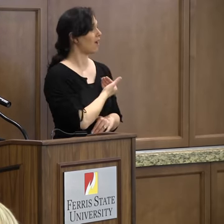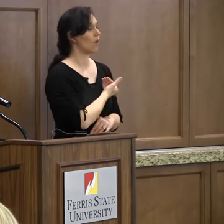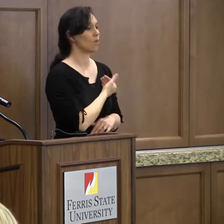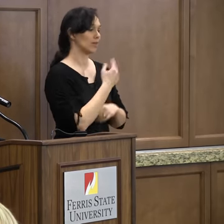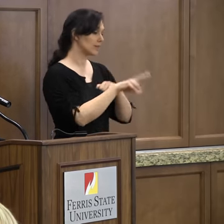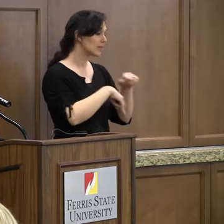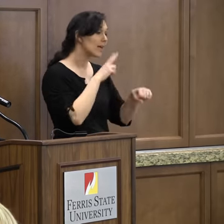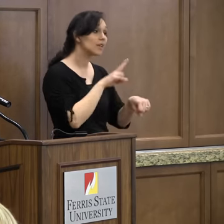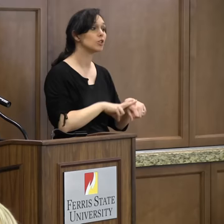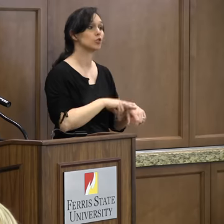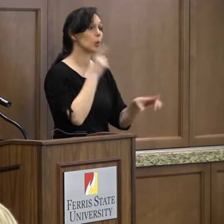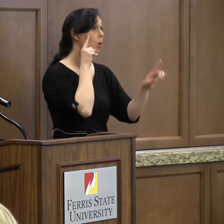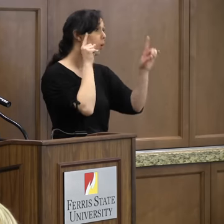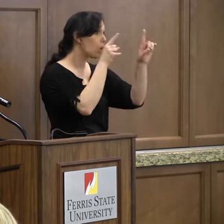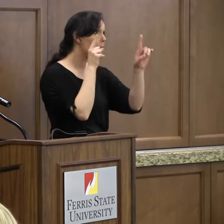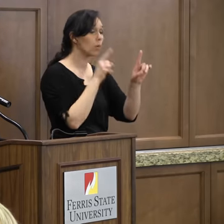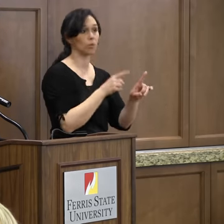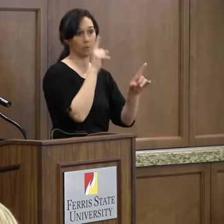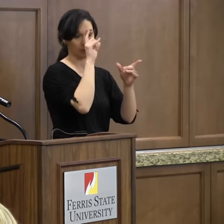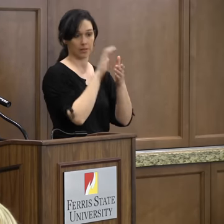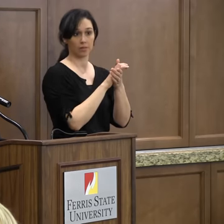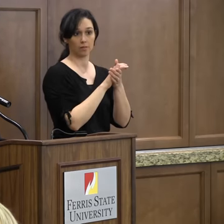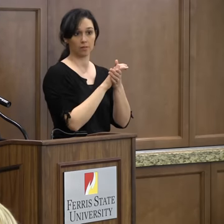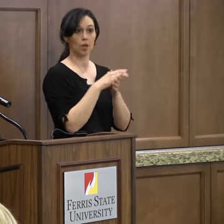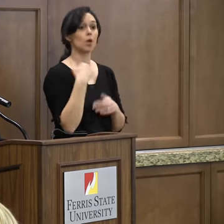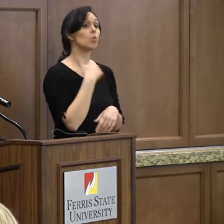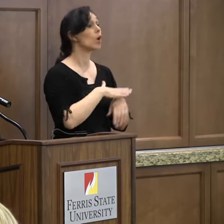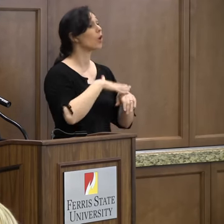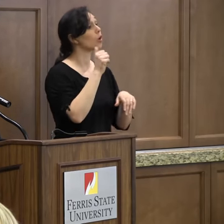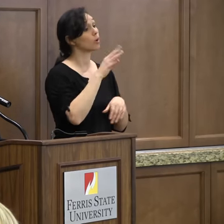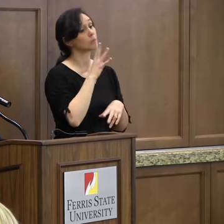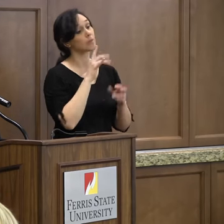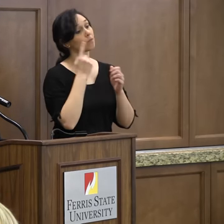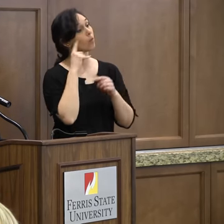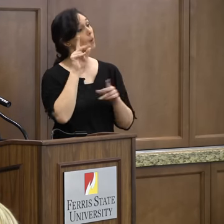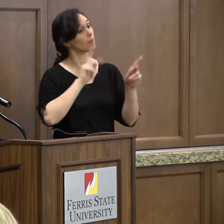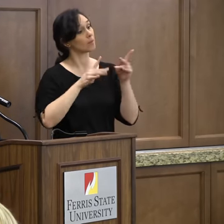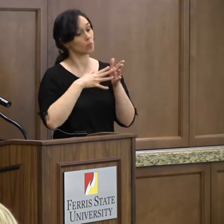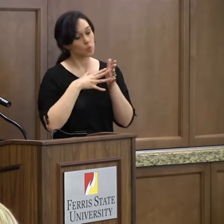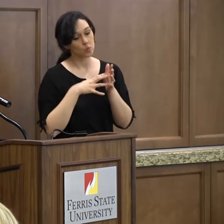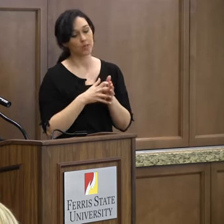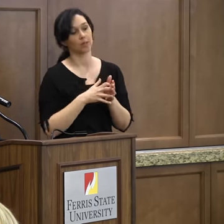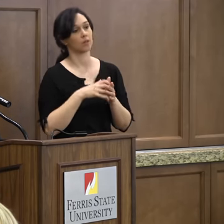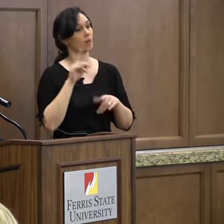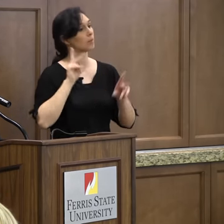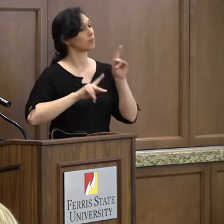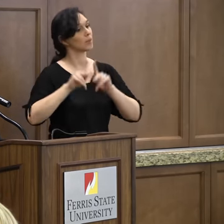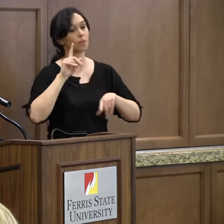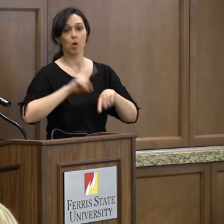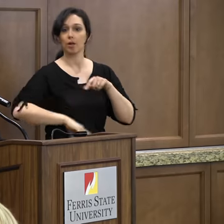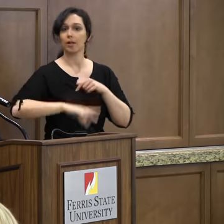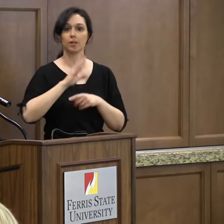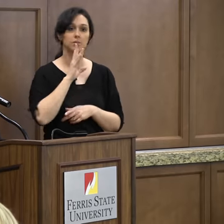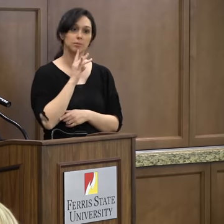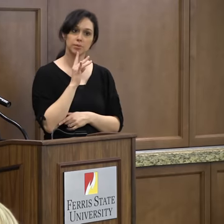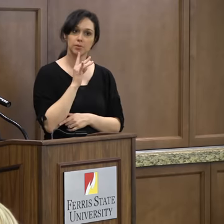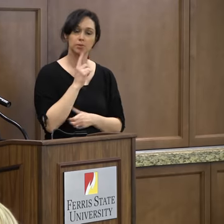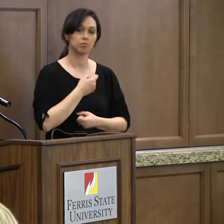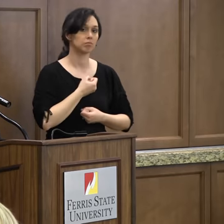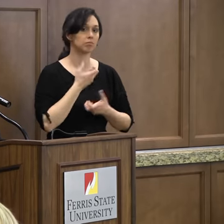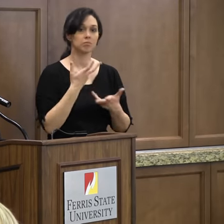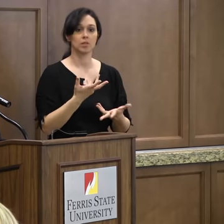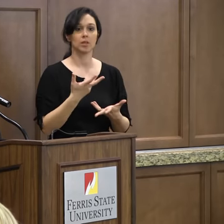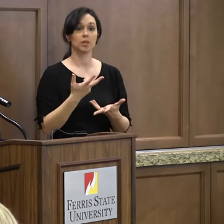goals and positions. We are called to speak for the weak, for the voiceless, for the victims of our